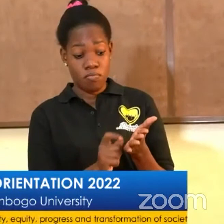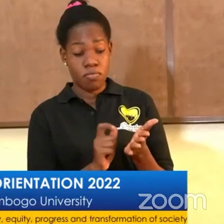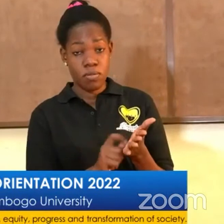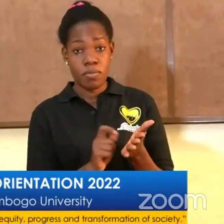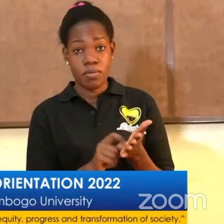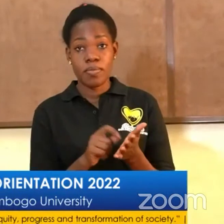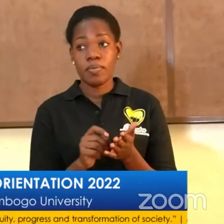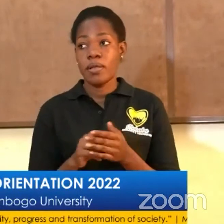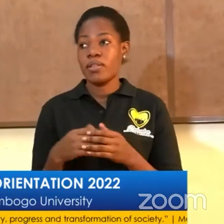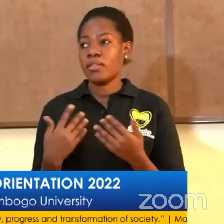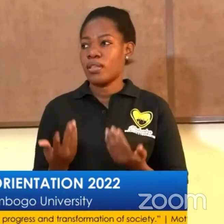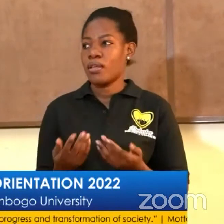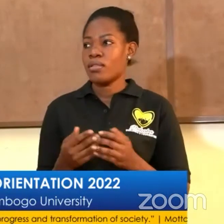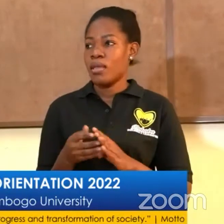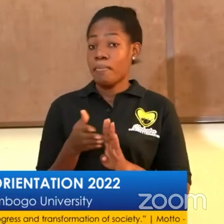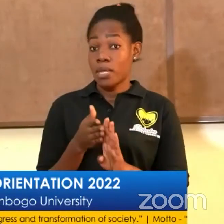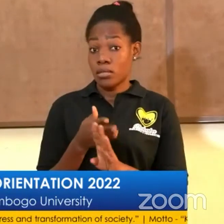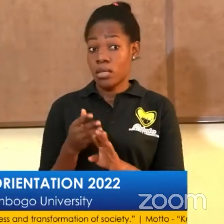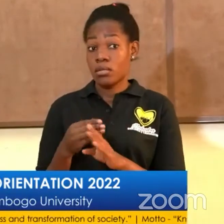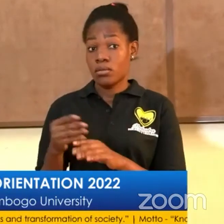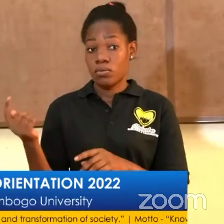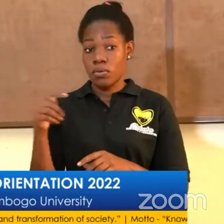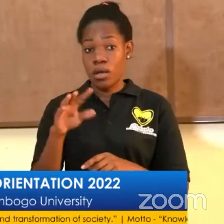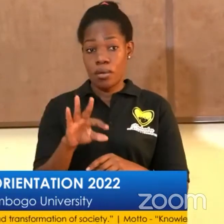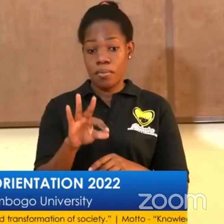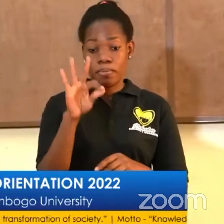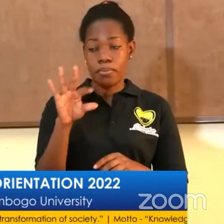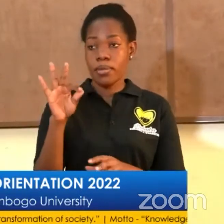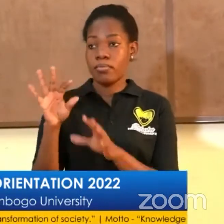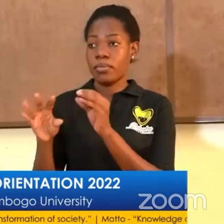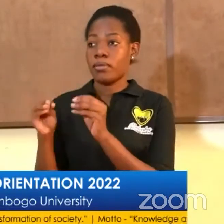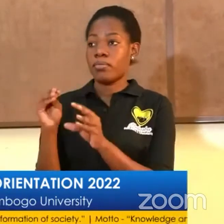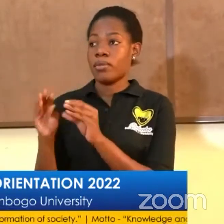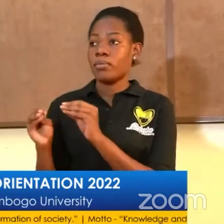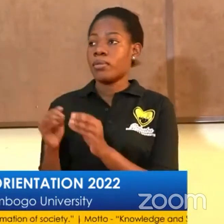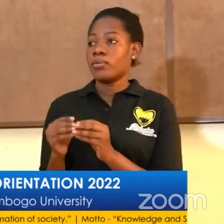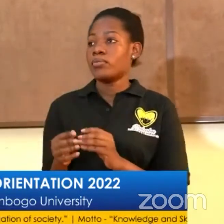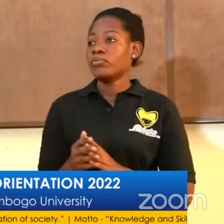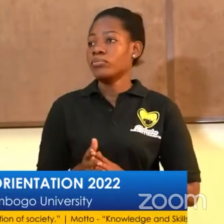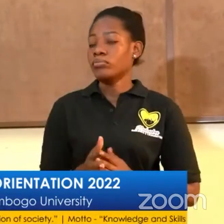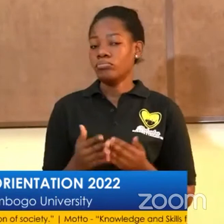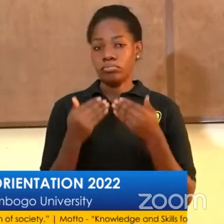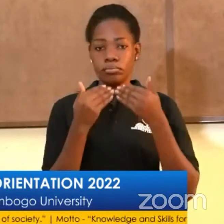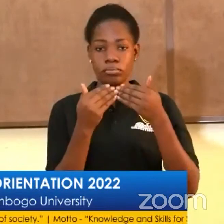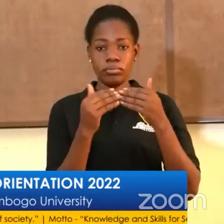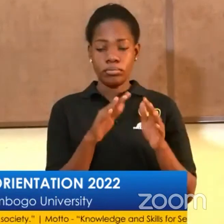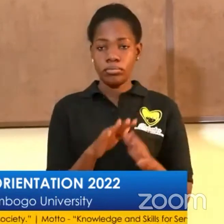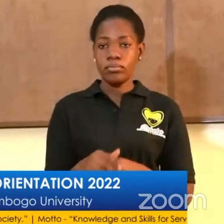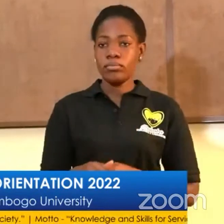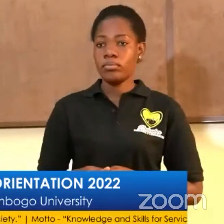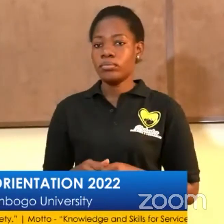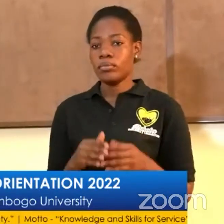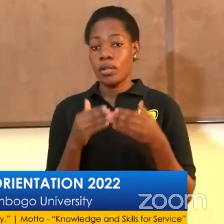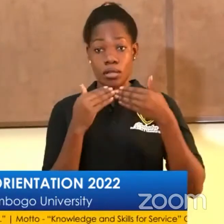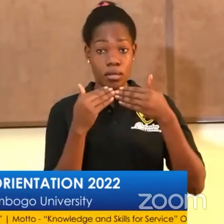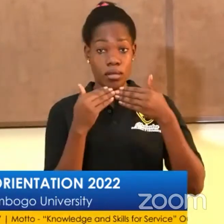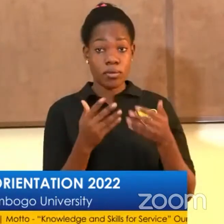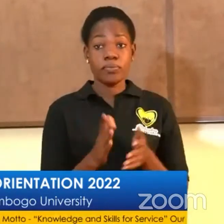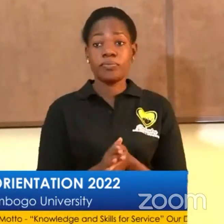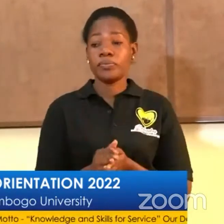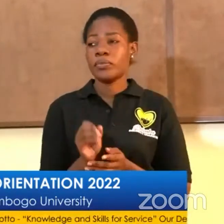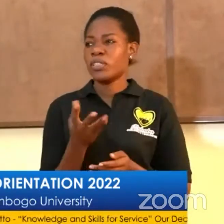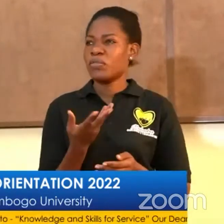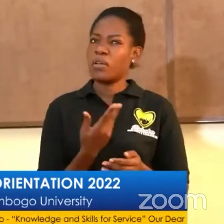pick them and bring them. Presents. Thank you. Yeah, thank you very much. Yes, if you have